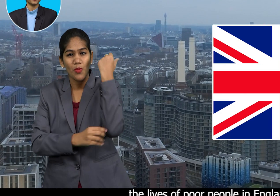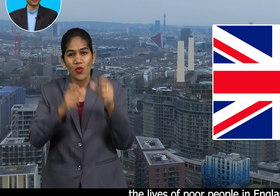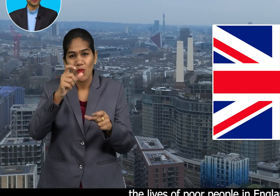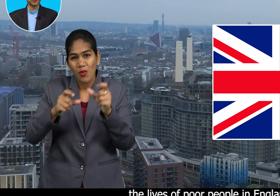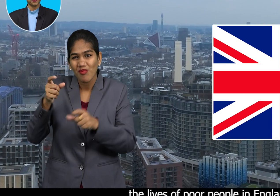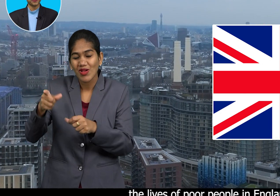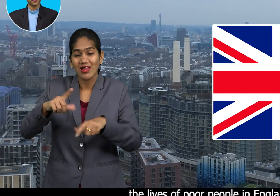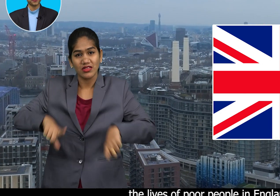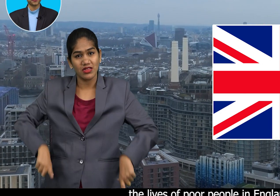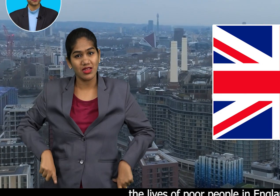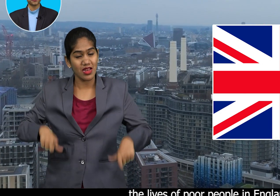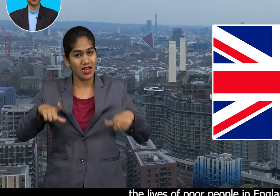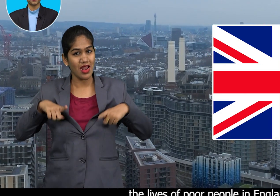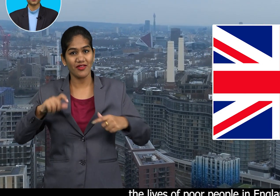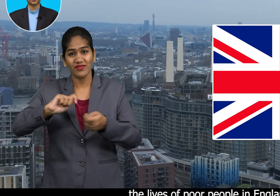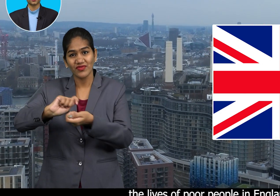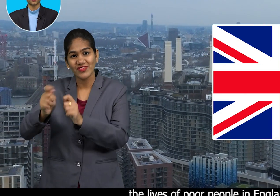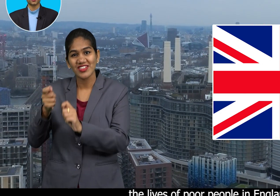England.